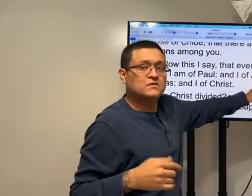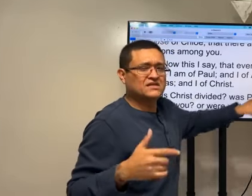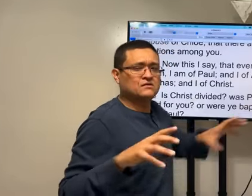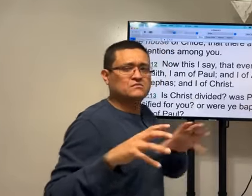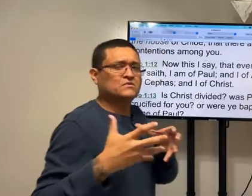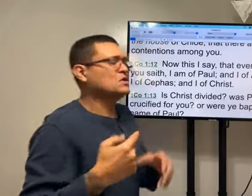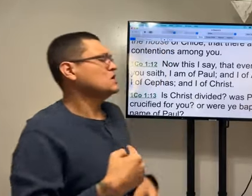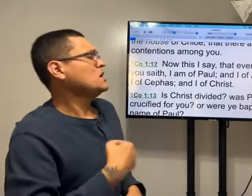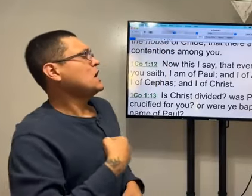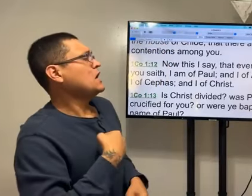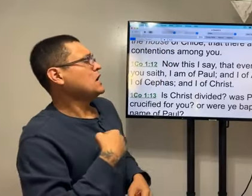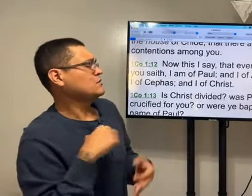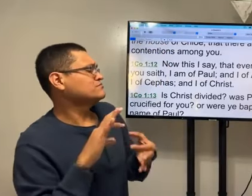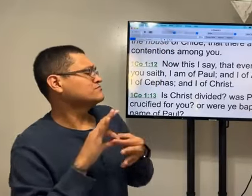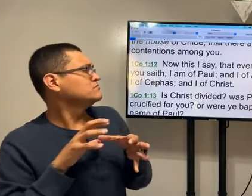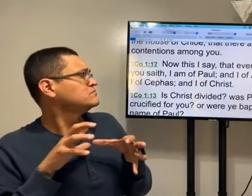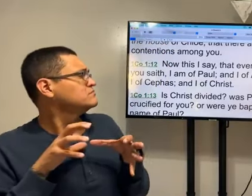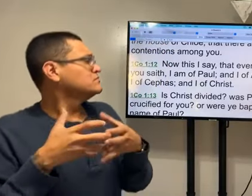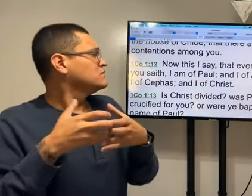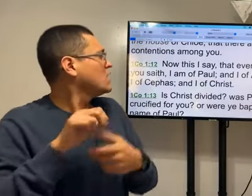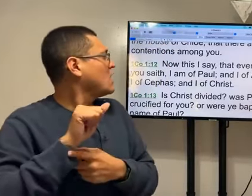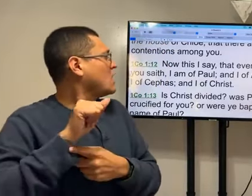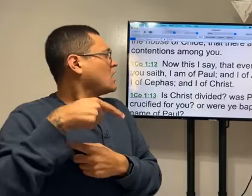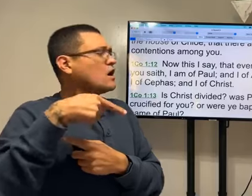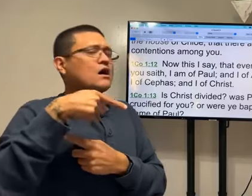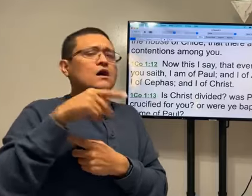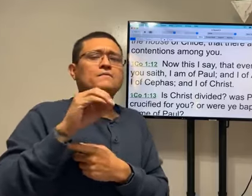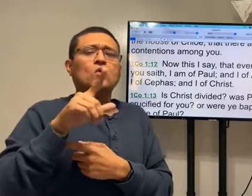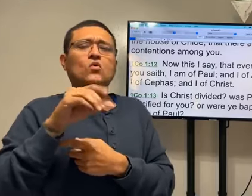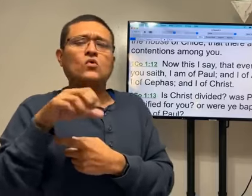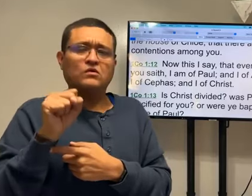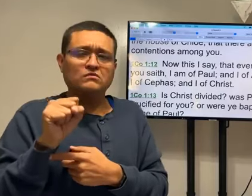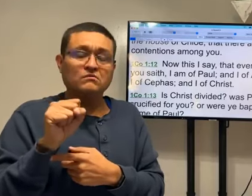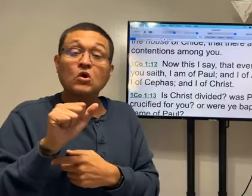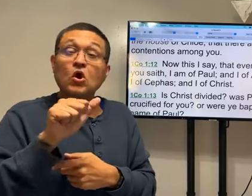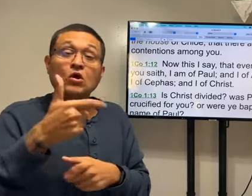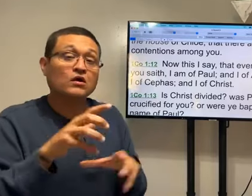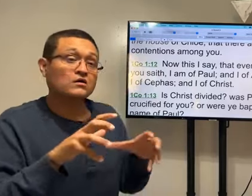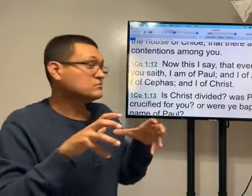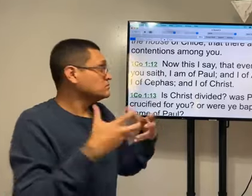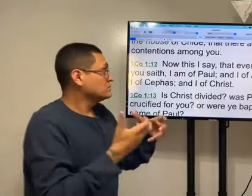Okay, he became an apostle, very powerful preacher. It says, and I of Apollos,